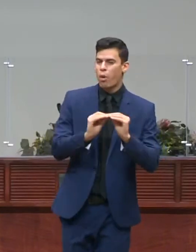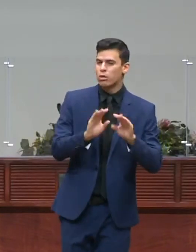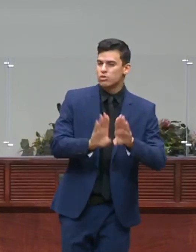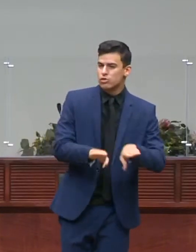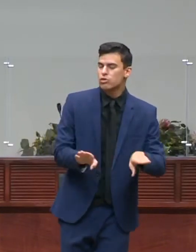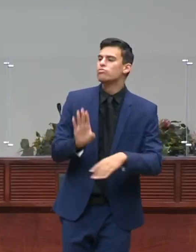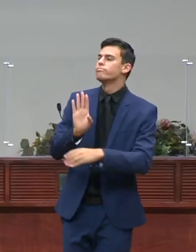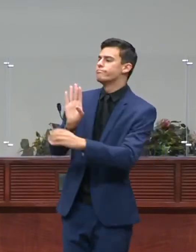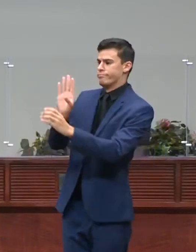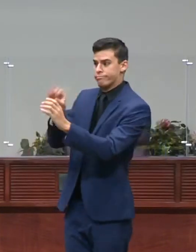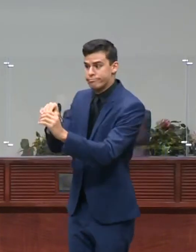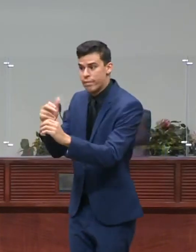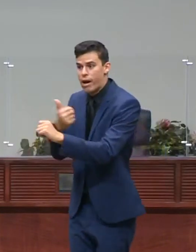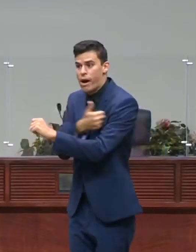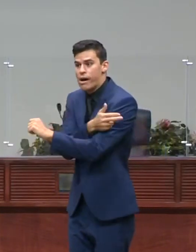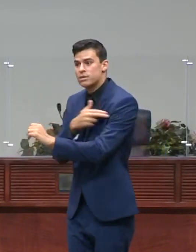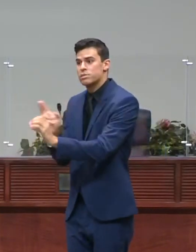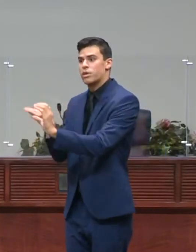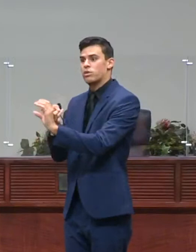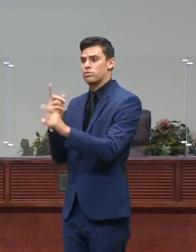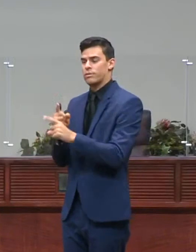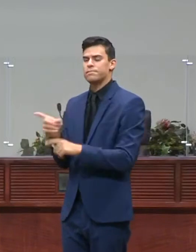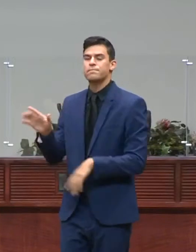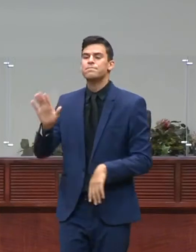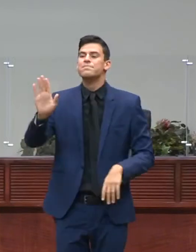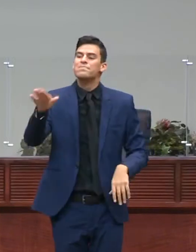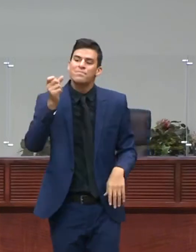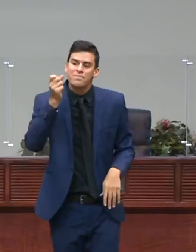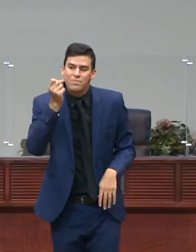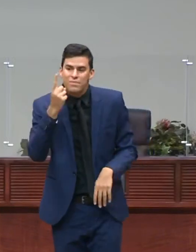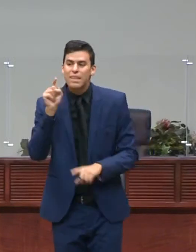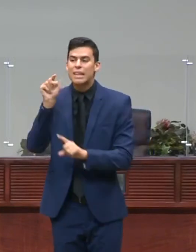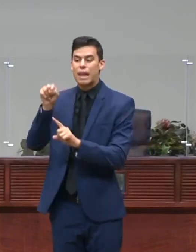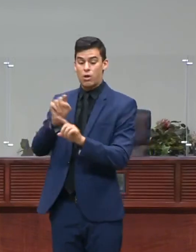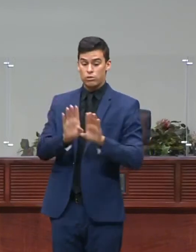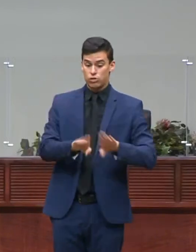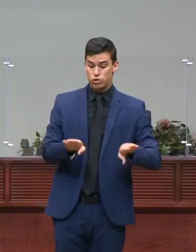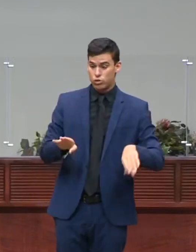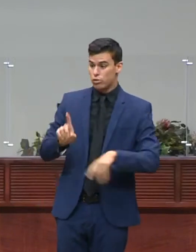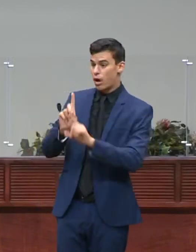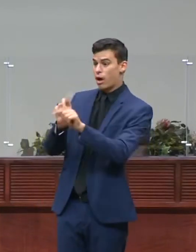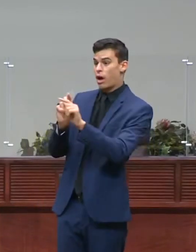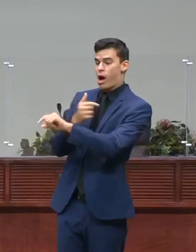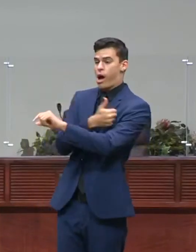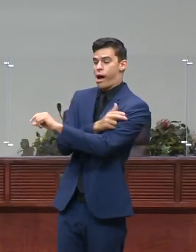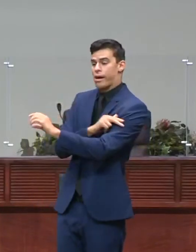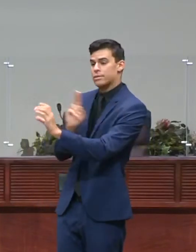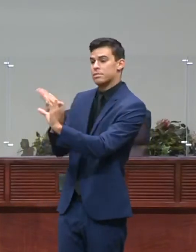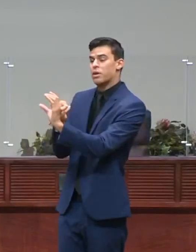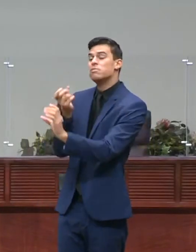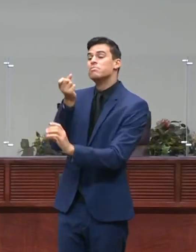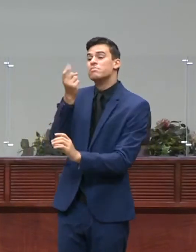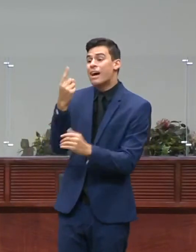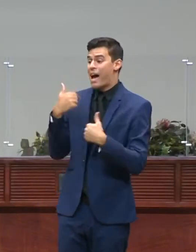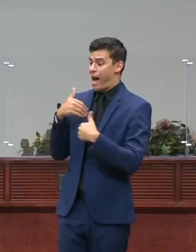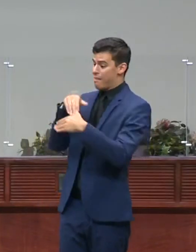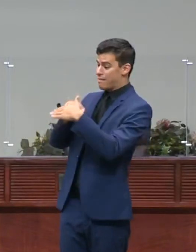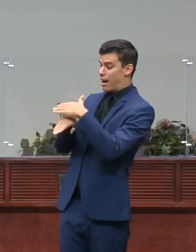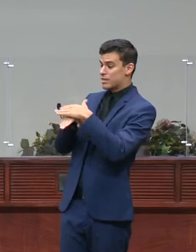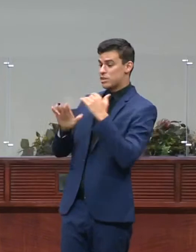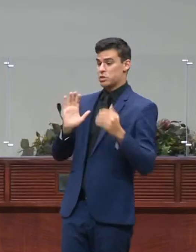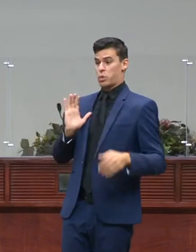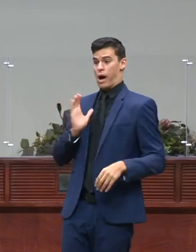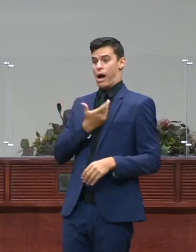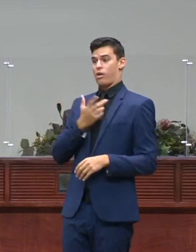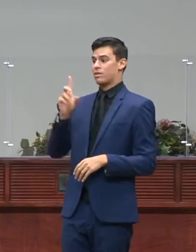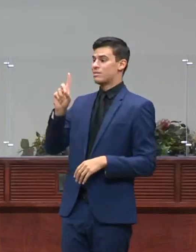So can you talk a little bit more about that too? So with regard to hospitalization of children, I don't have access to a centralized database, so I will not be